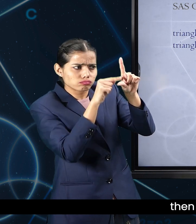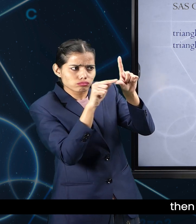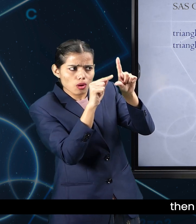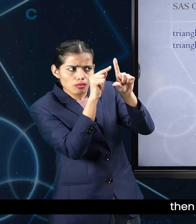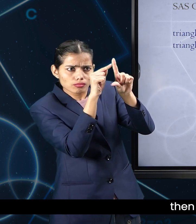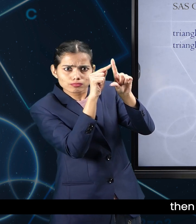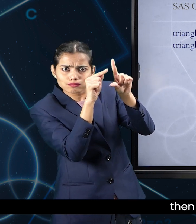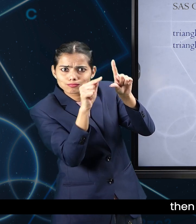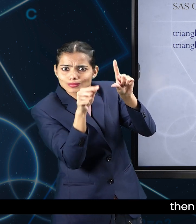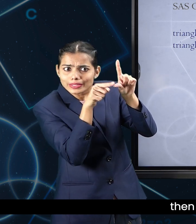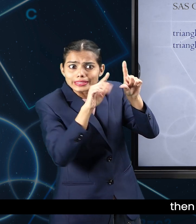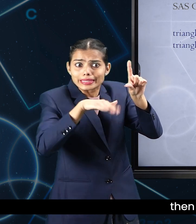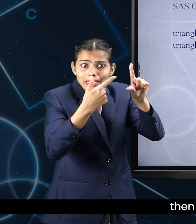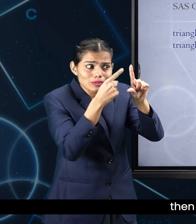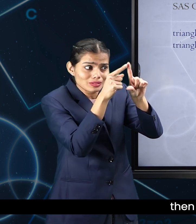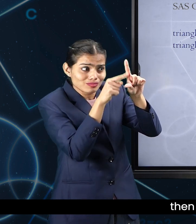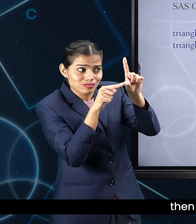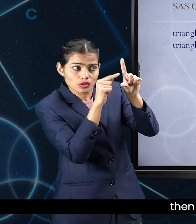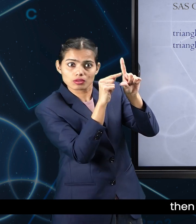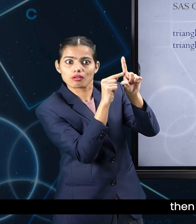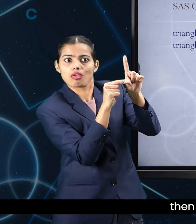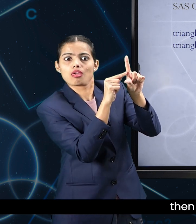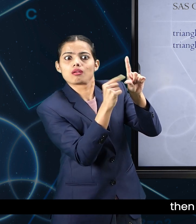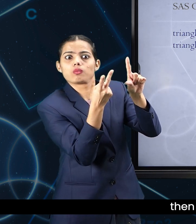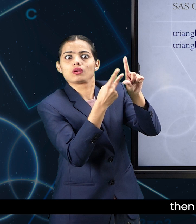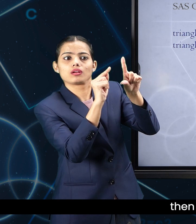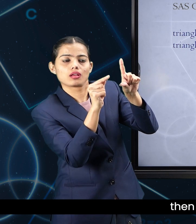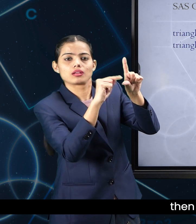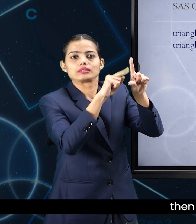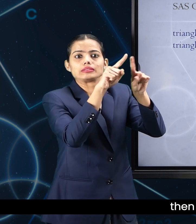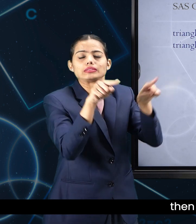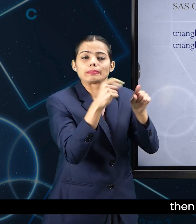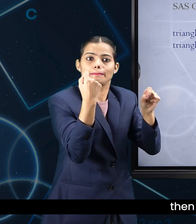the